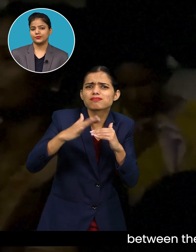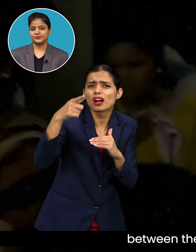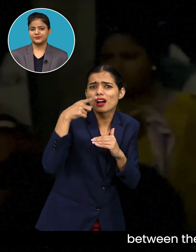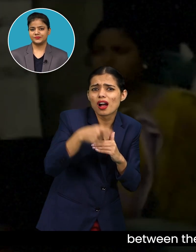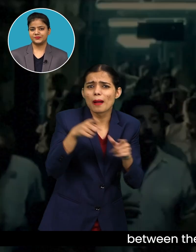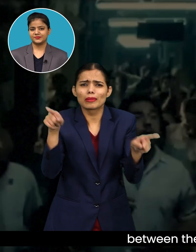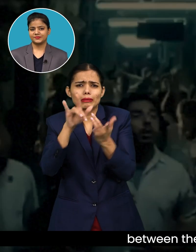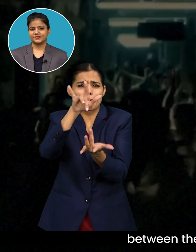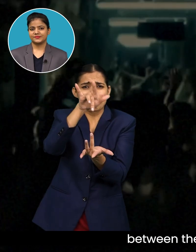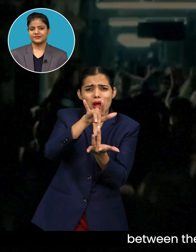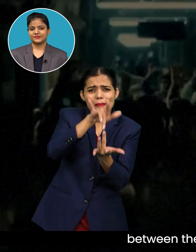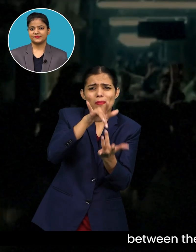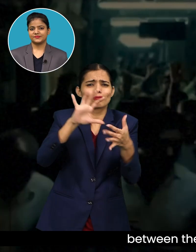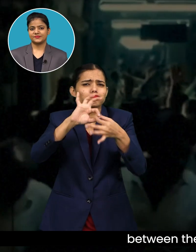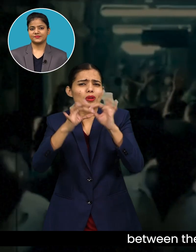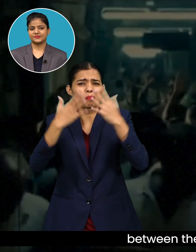Dow.